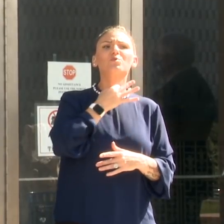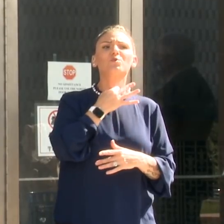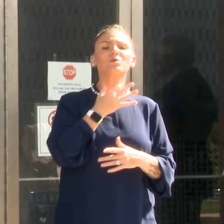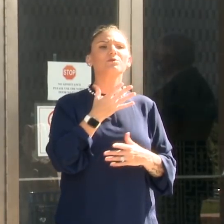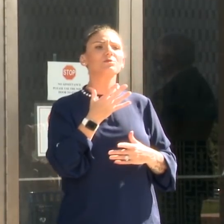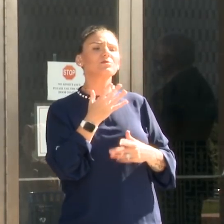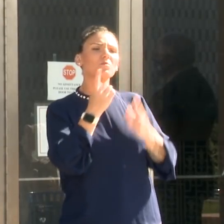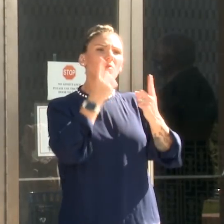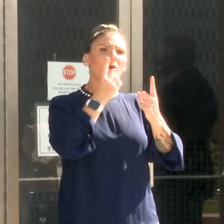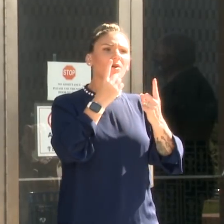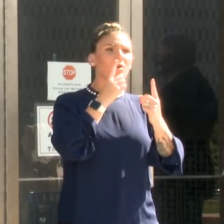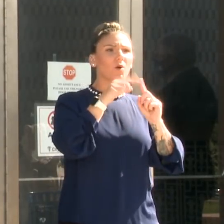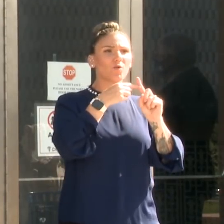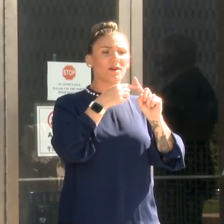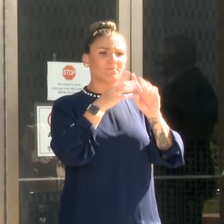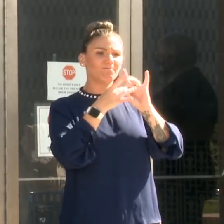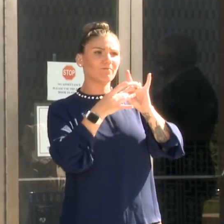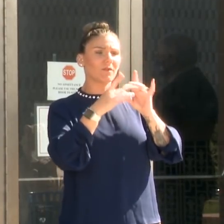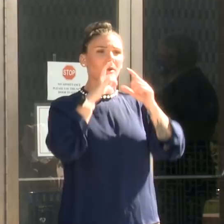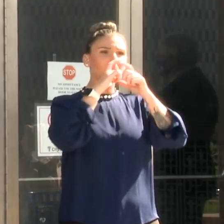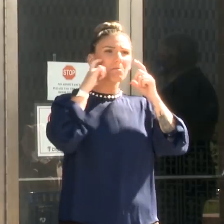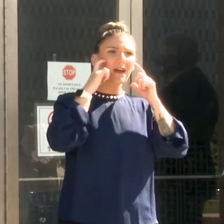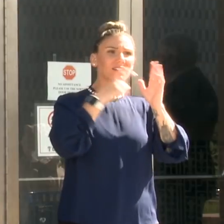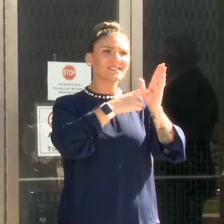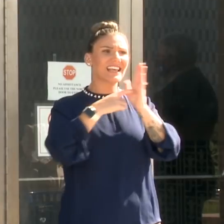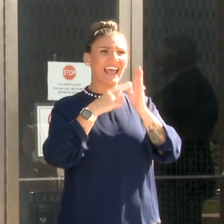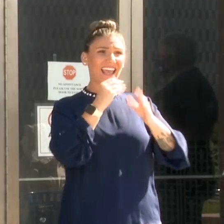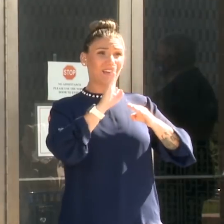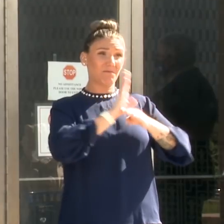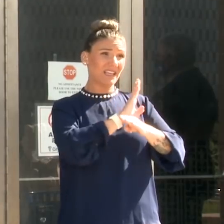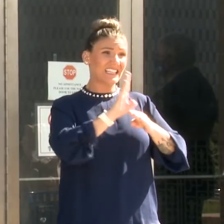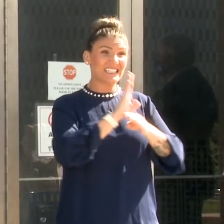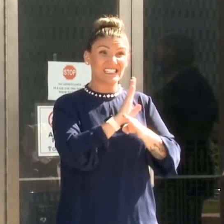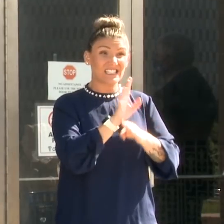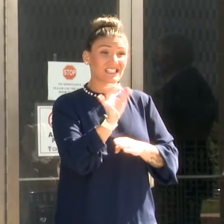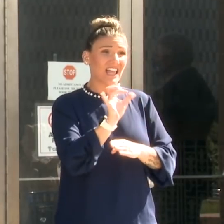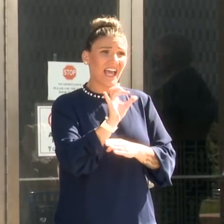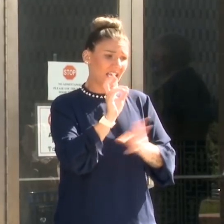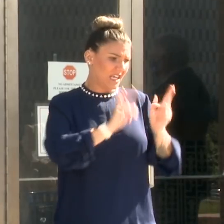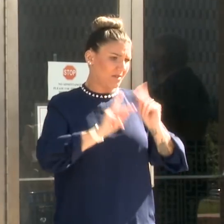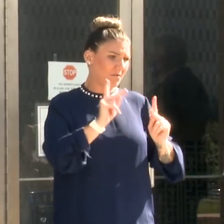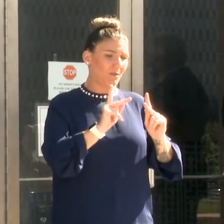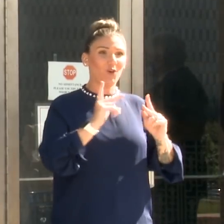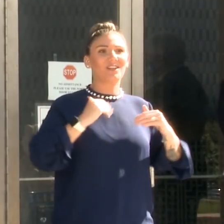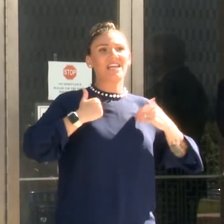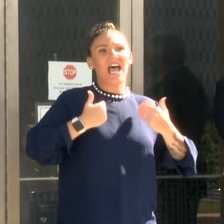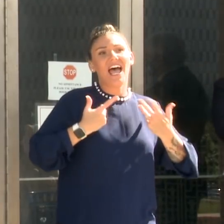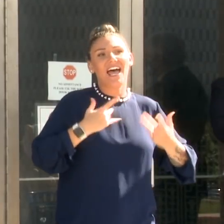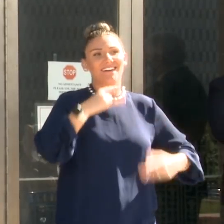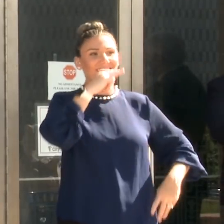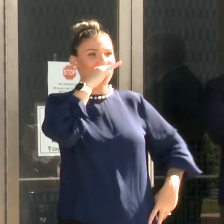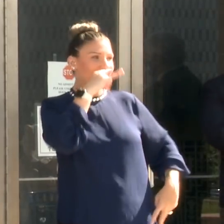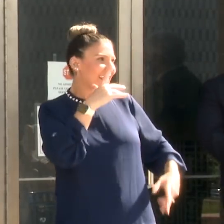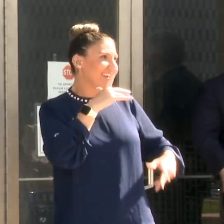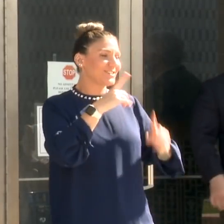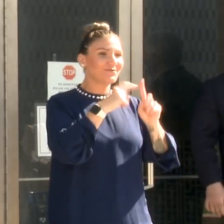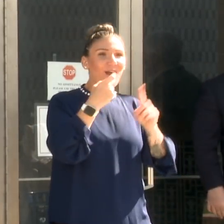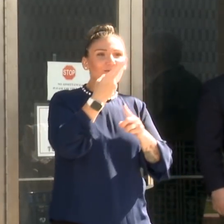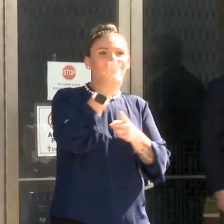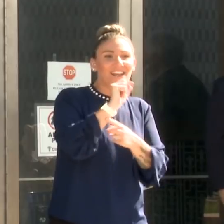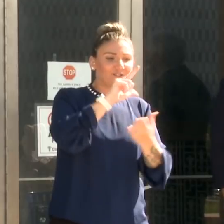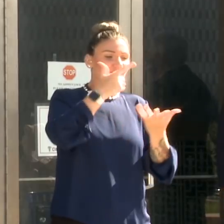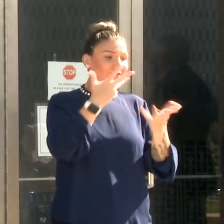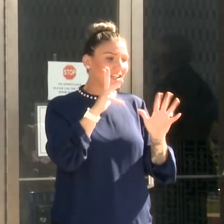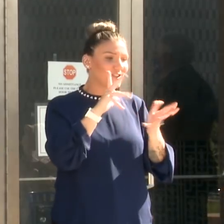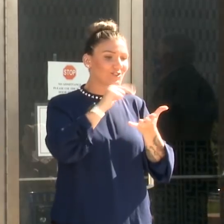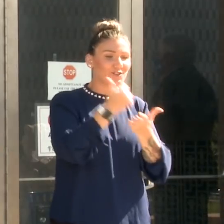comes to the mask mandate, and you have these businesses, especially some of these people that are just young, these are kids right out of high school, and they're trying